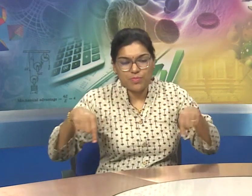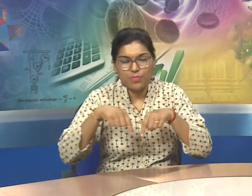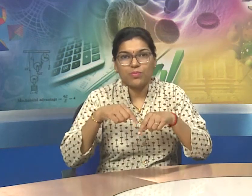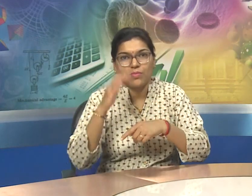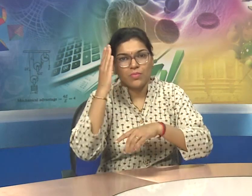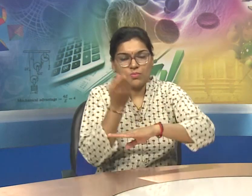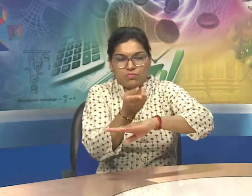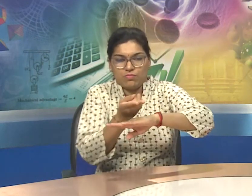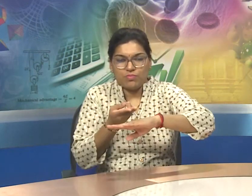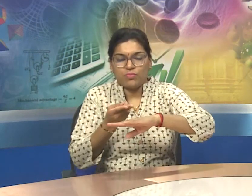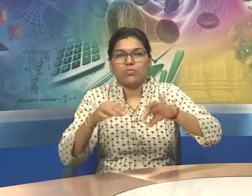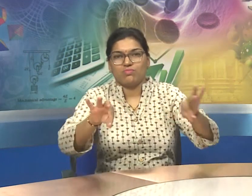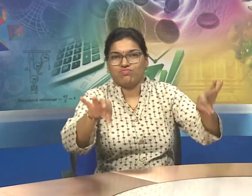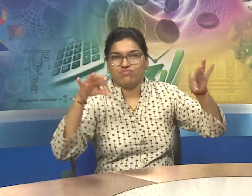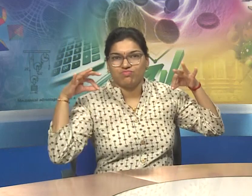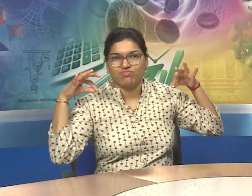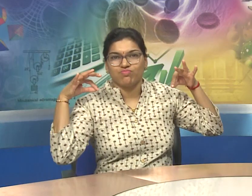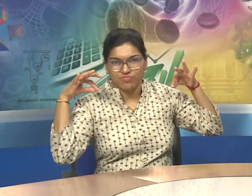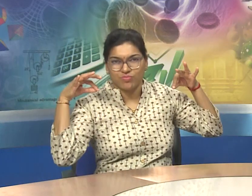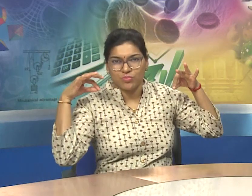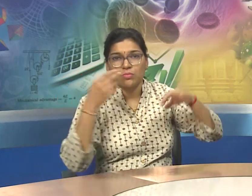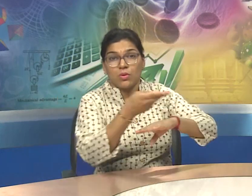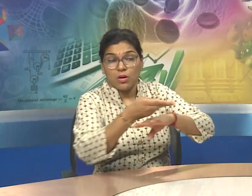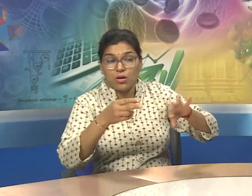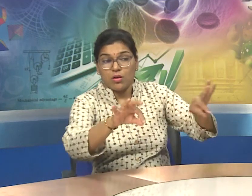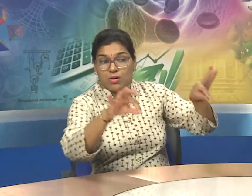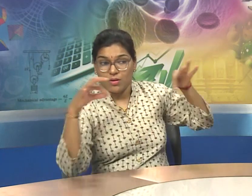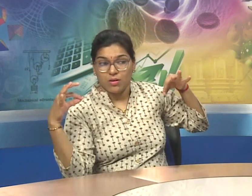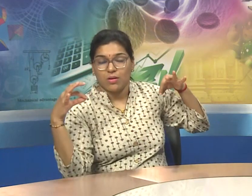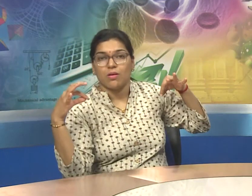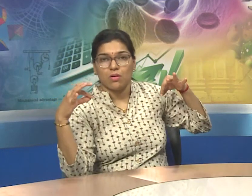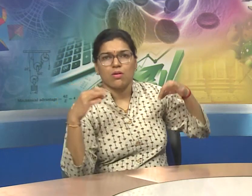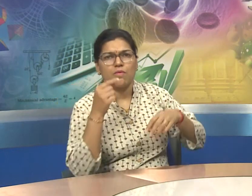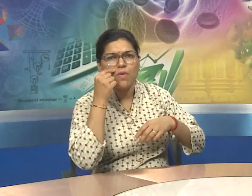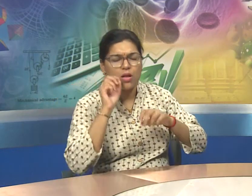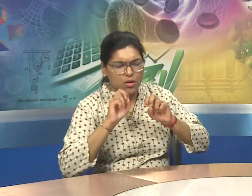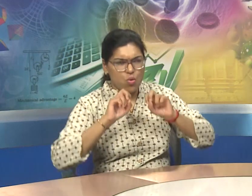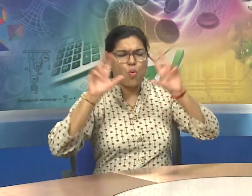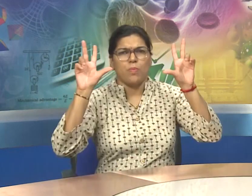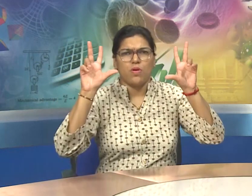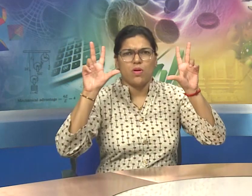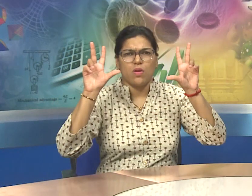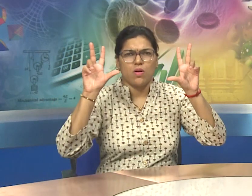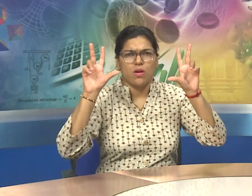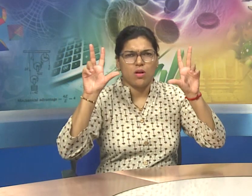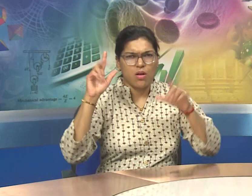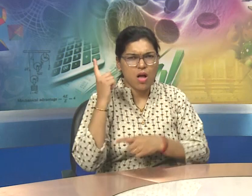he found himself on the cot in his own bedroom, covered by a